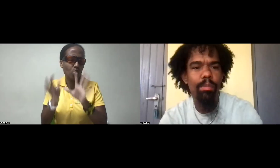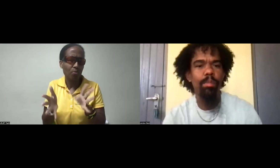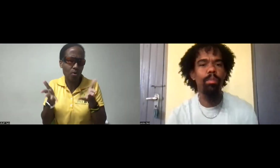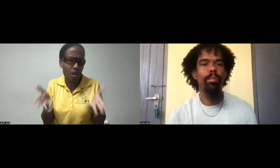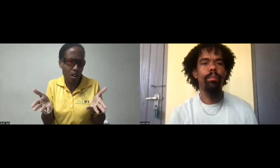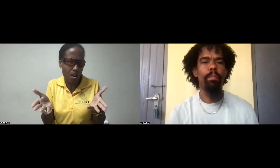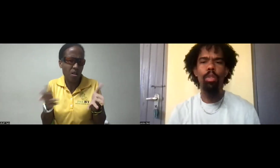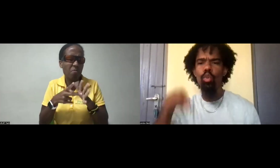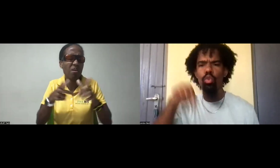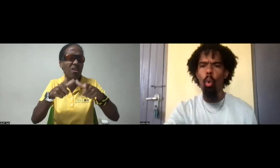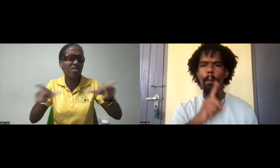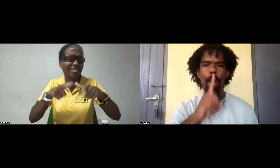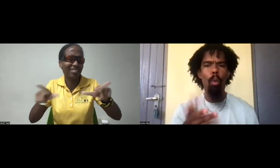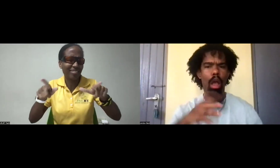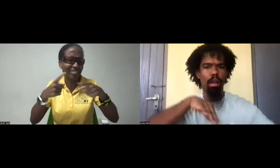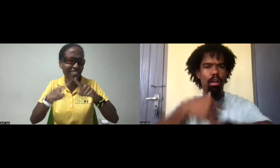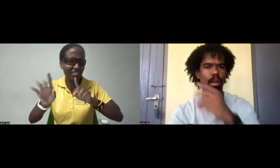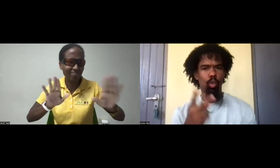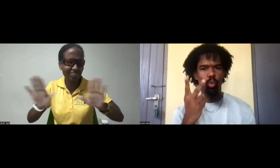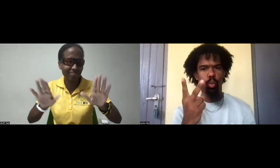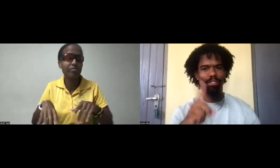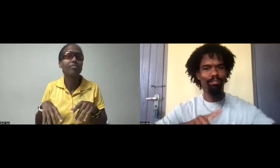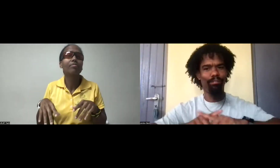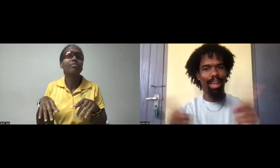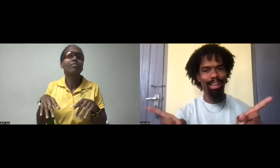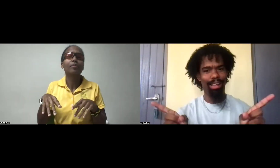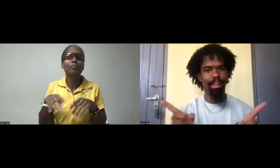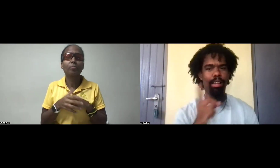now we have two interpreters here.